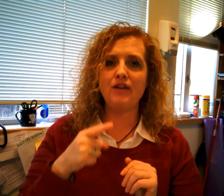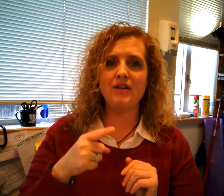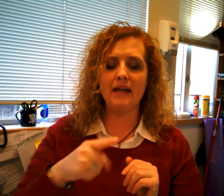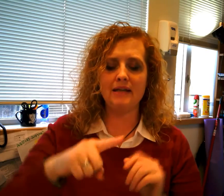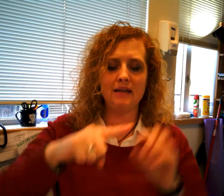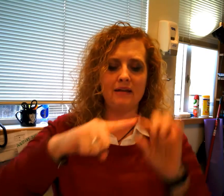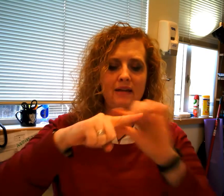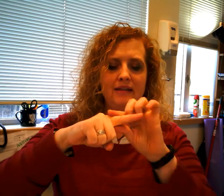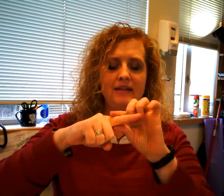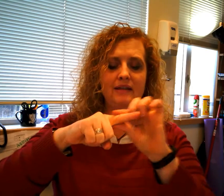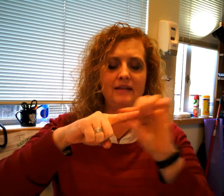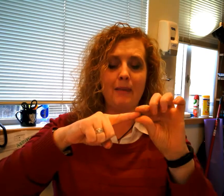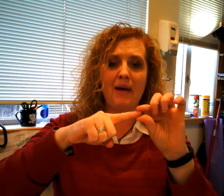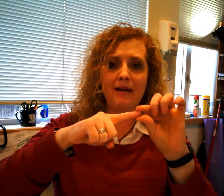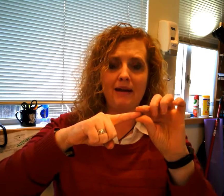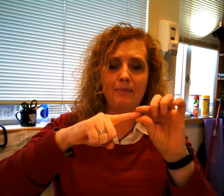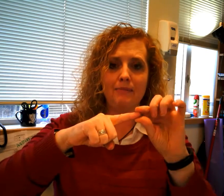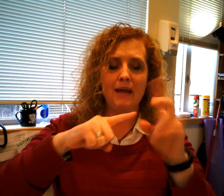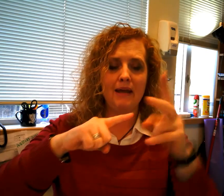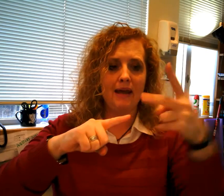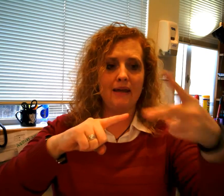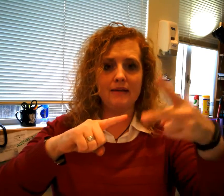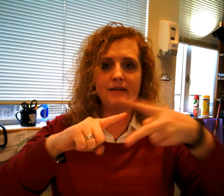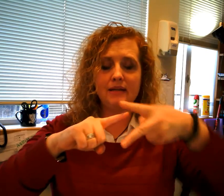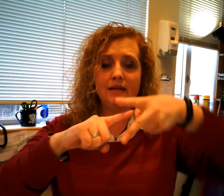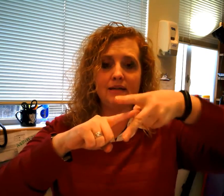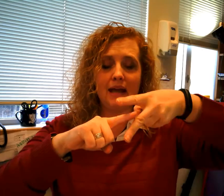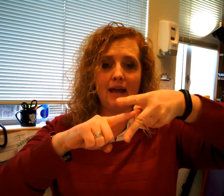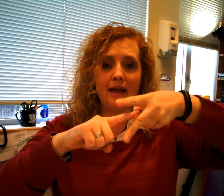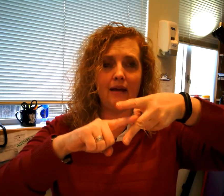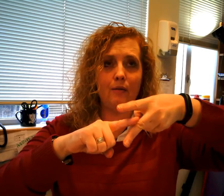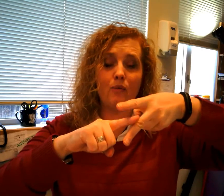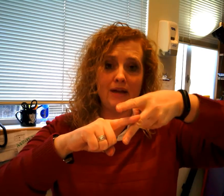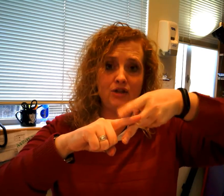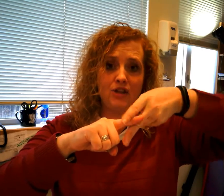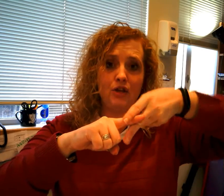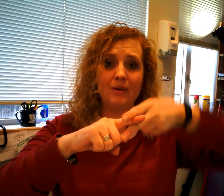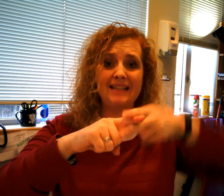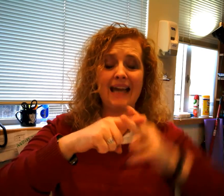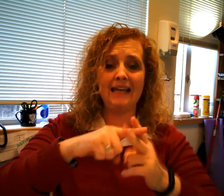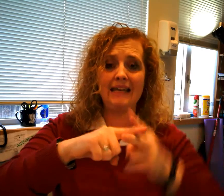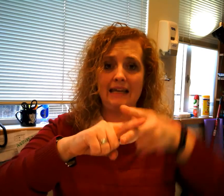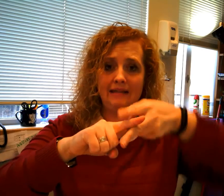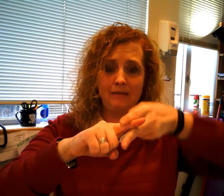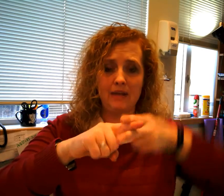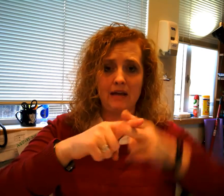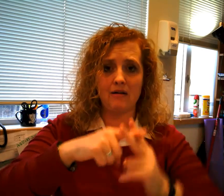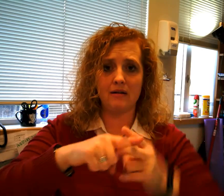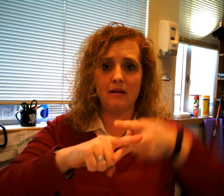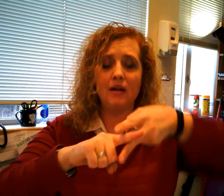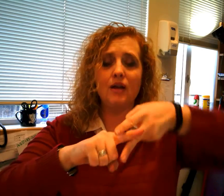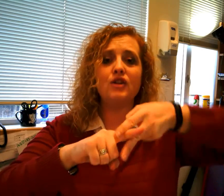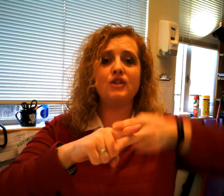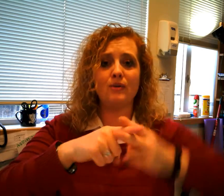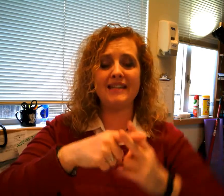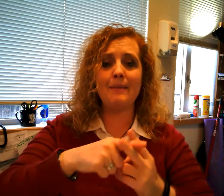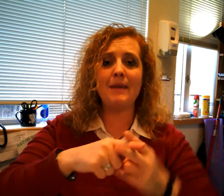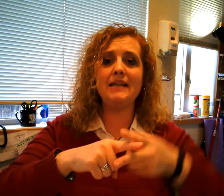the idea that this is a pipe and this is a wrench that you are tightening something on. So same